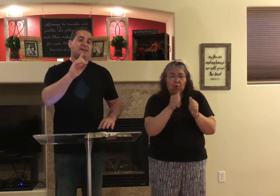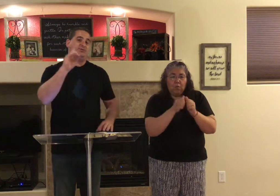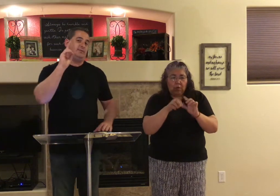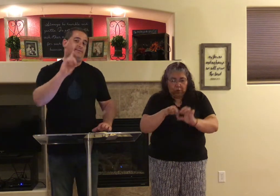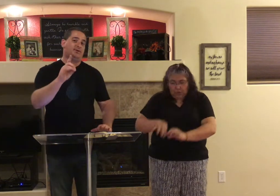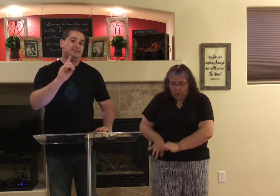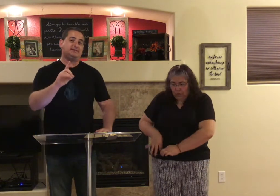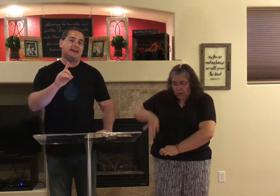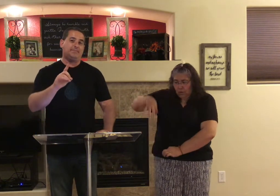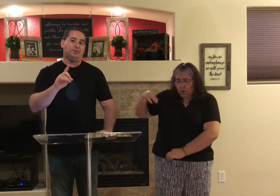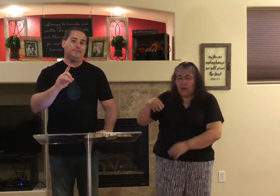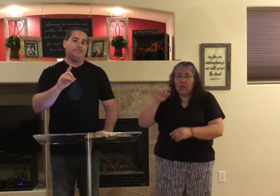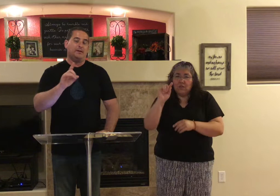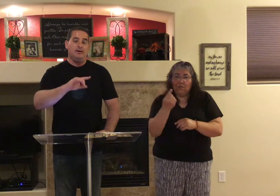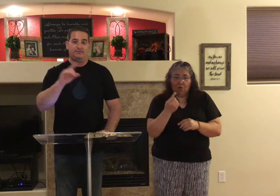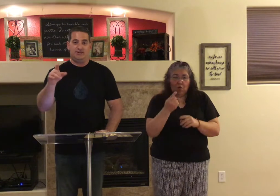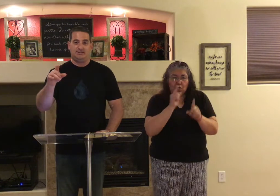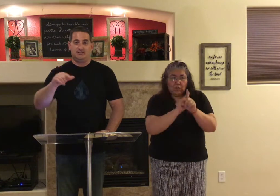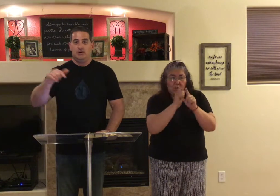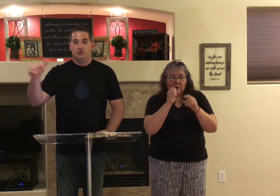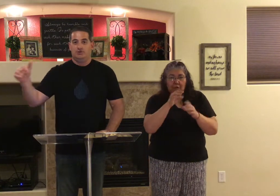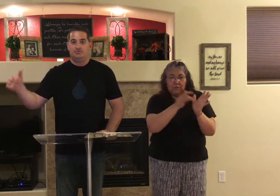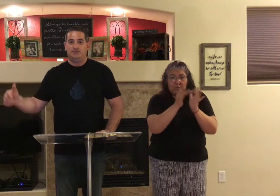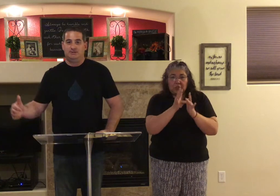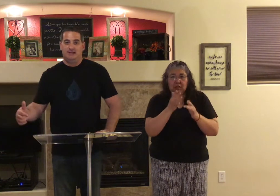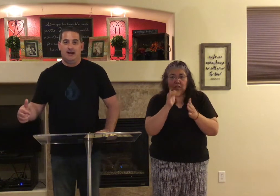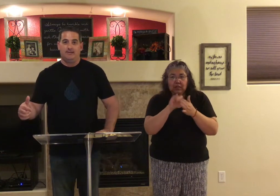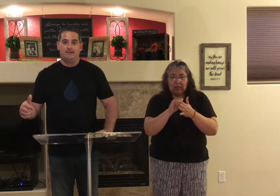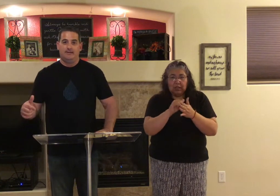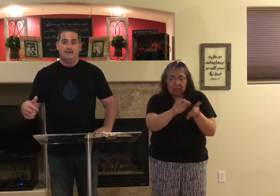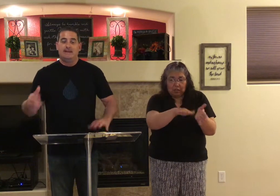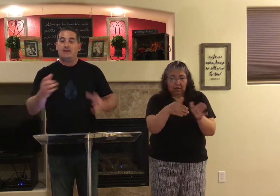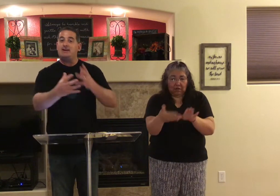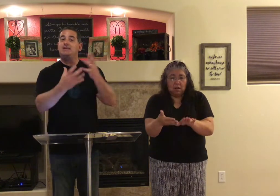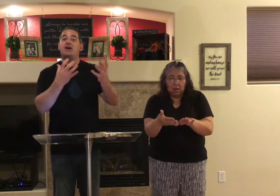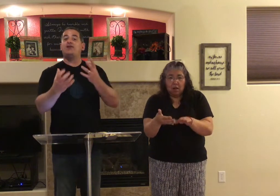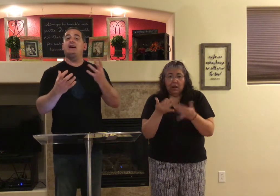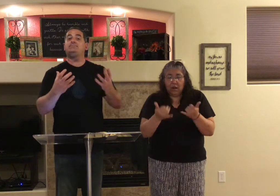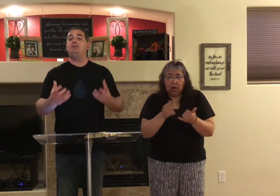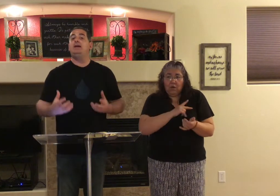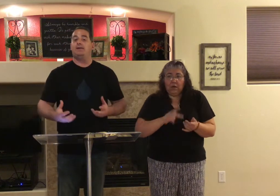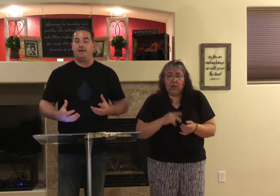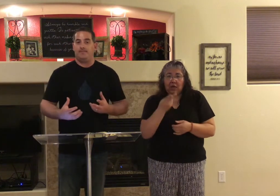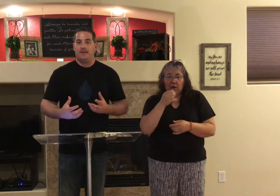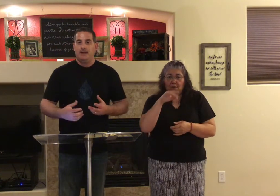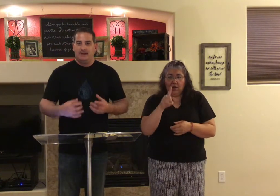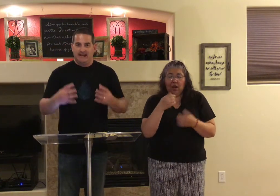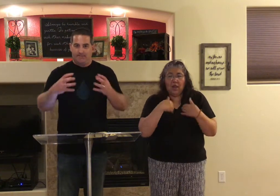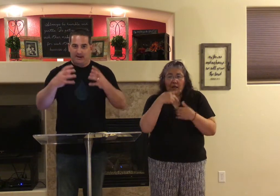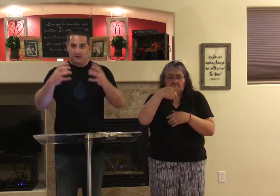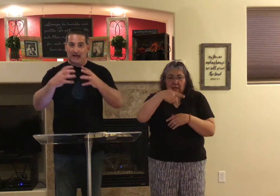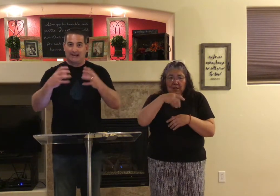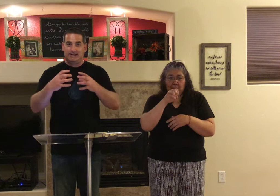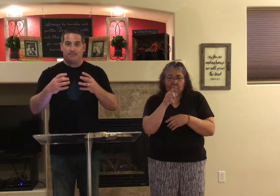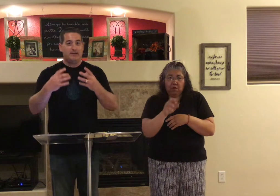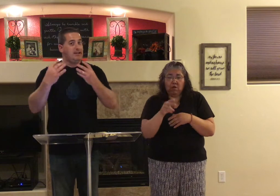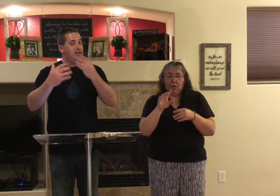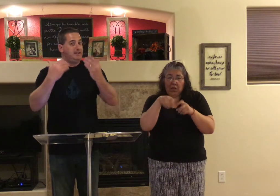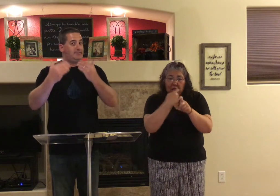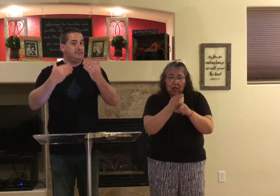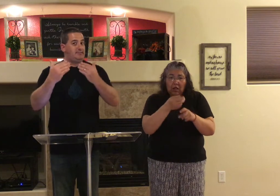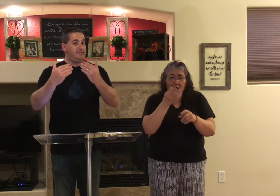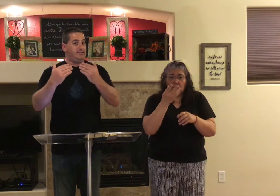He is actually the first disciple of Jesus who is put to death. Now King Herod has Peter. He's got Peter locked up,